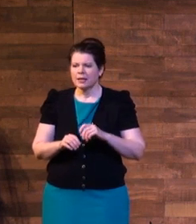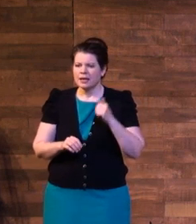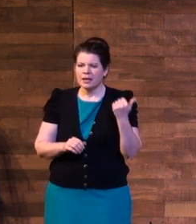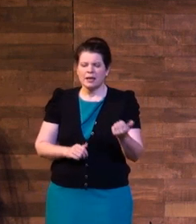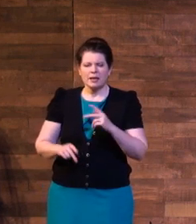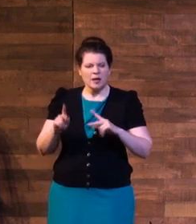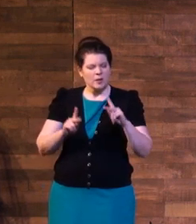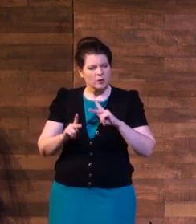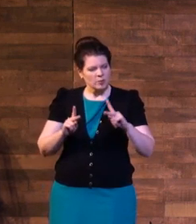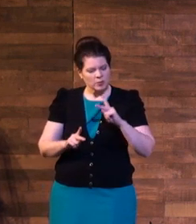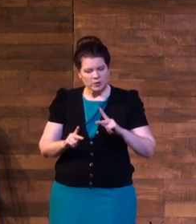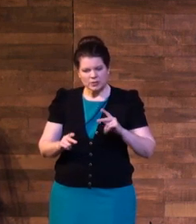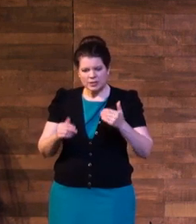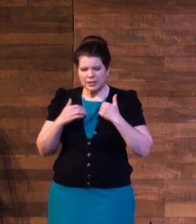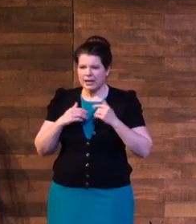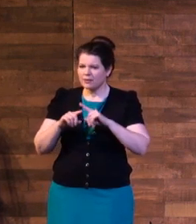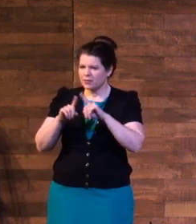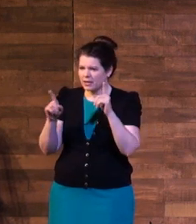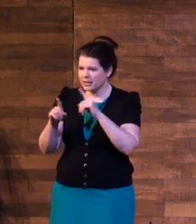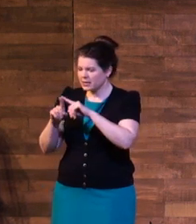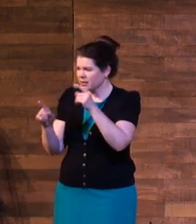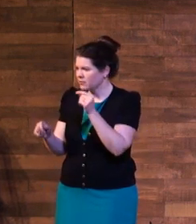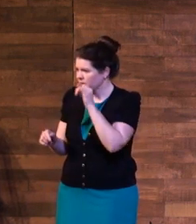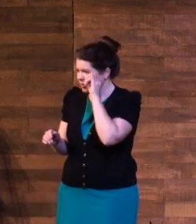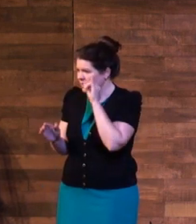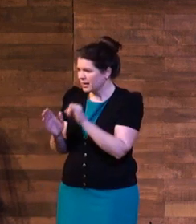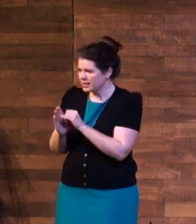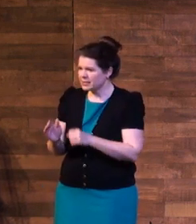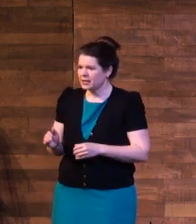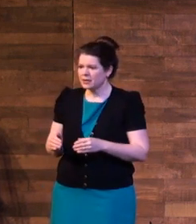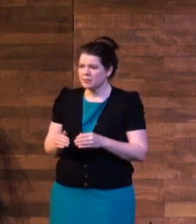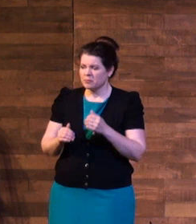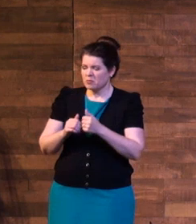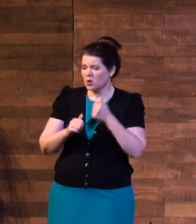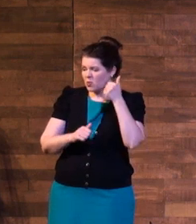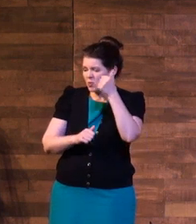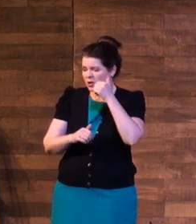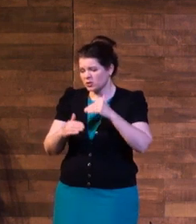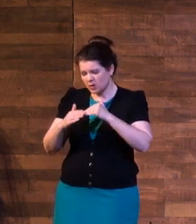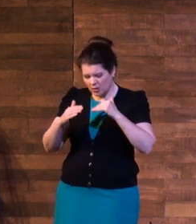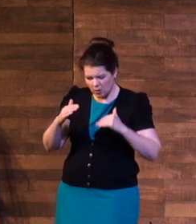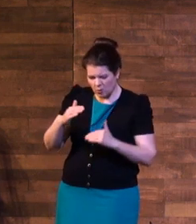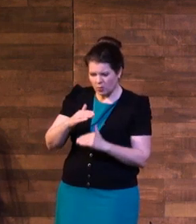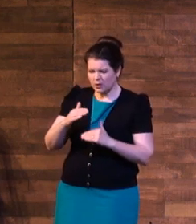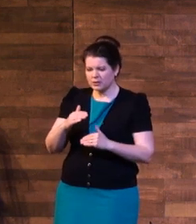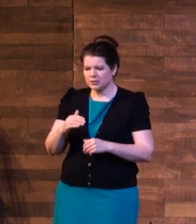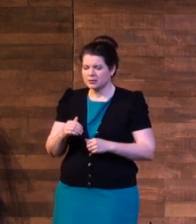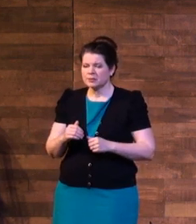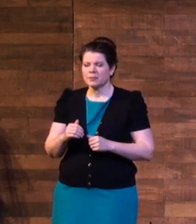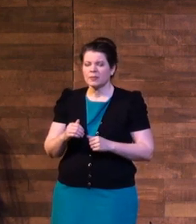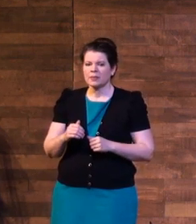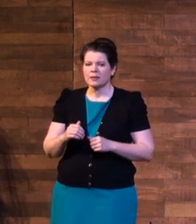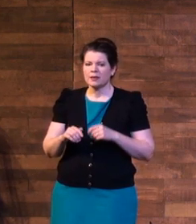different political views than me. Someone could be richer than me, poorer than me, smarter than me, dumber than me. God can work through that person.